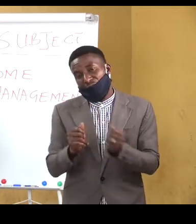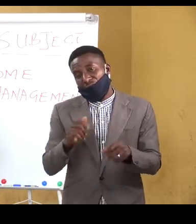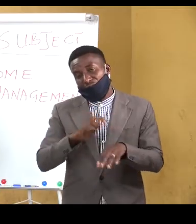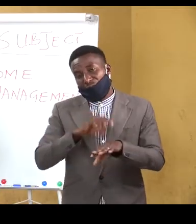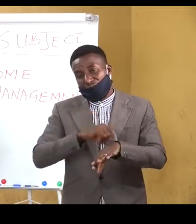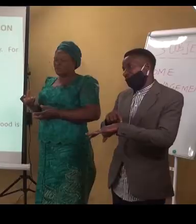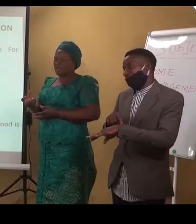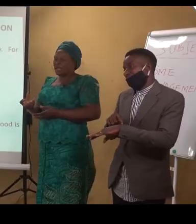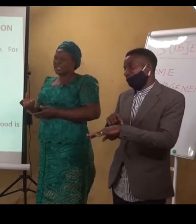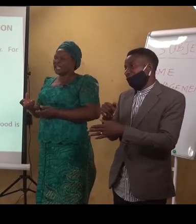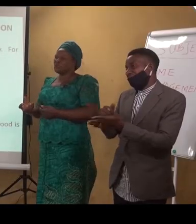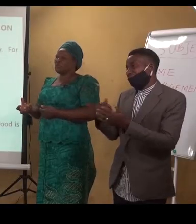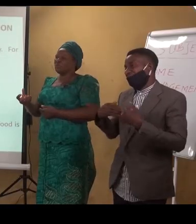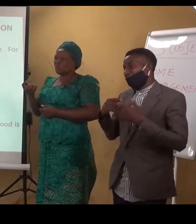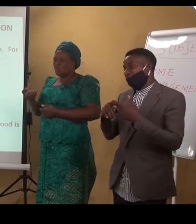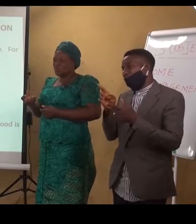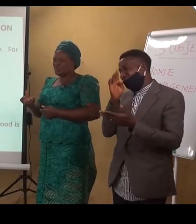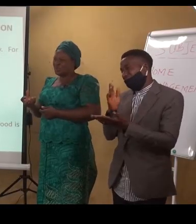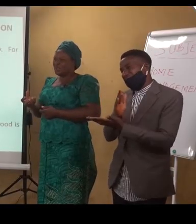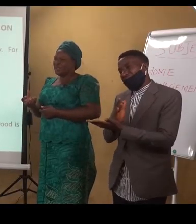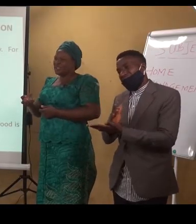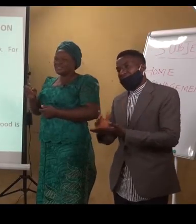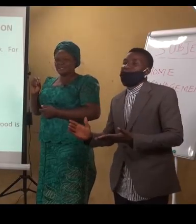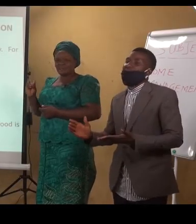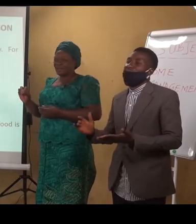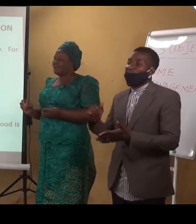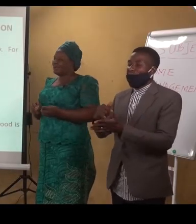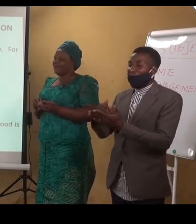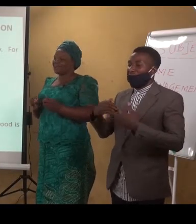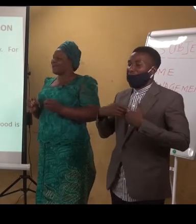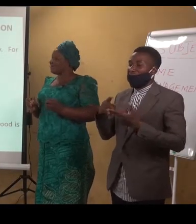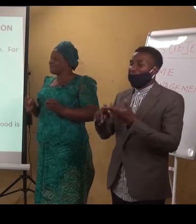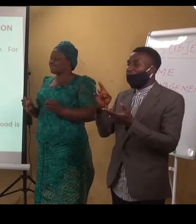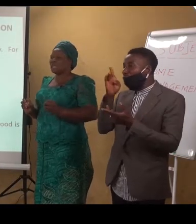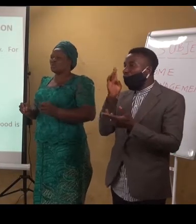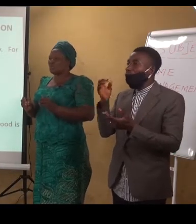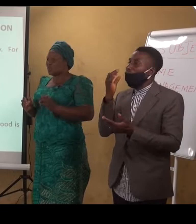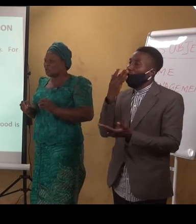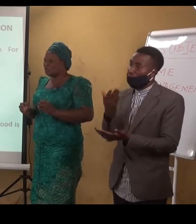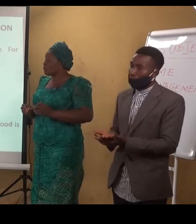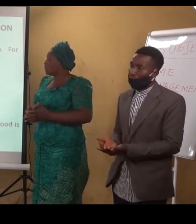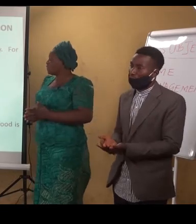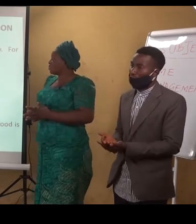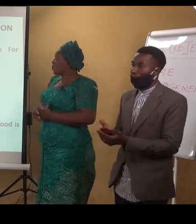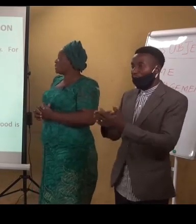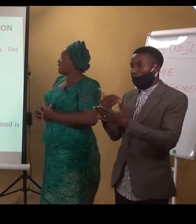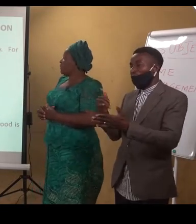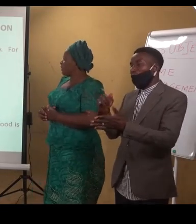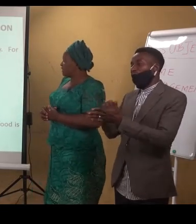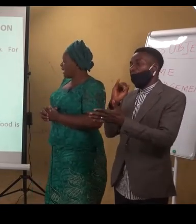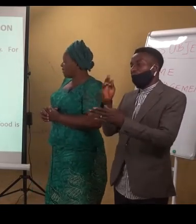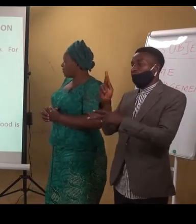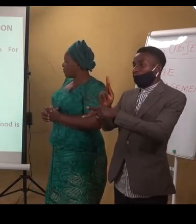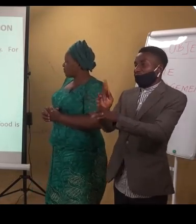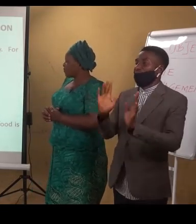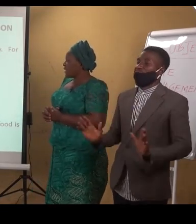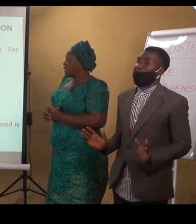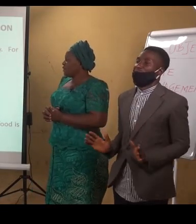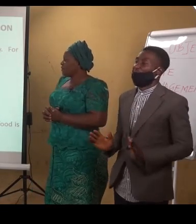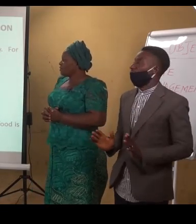that it has to be whole. It has to be good in entirety. It has to be good before it is what?